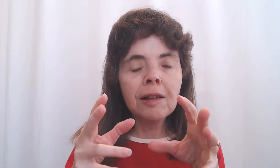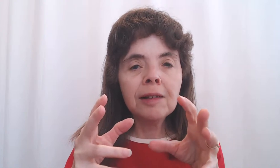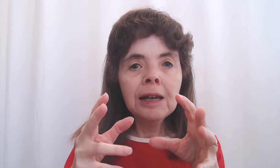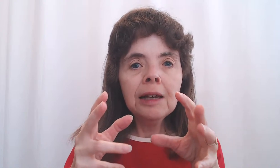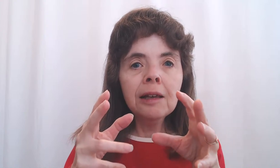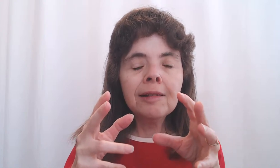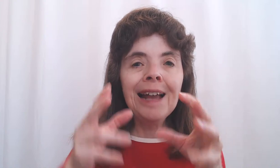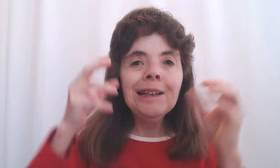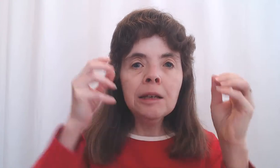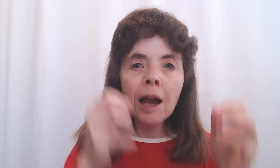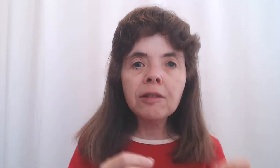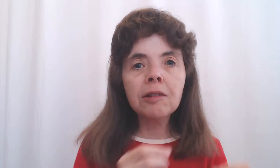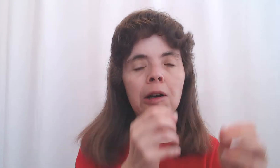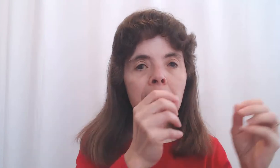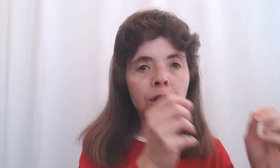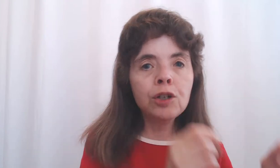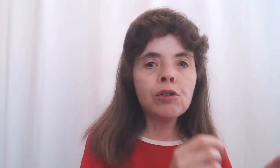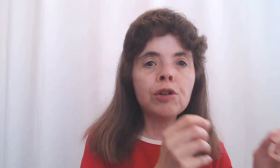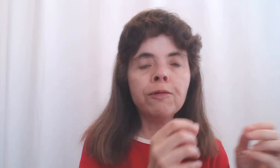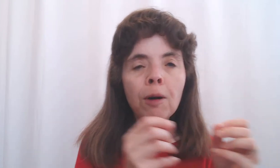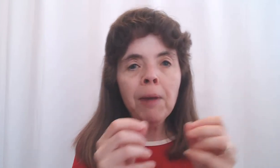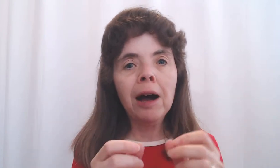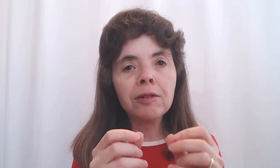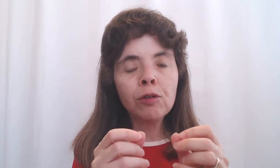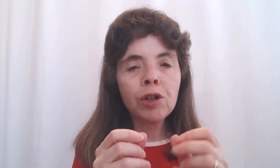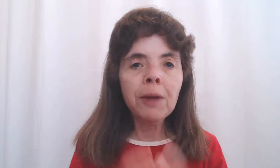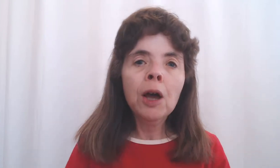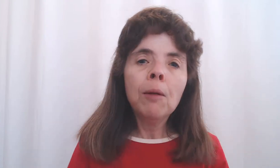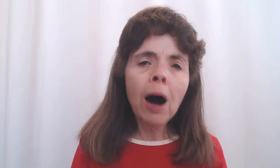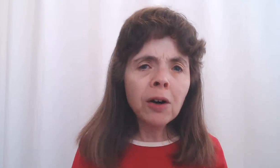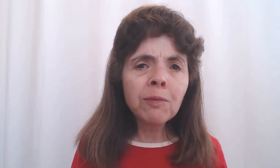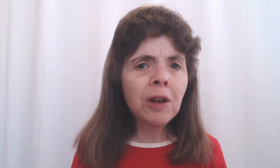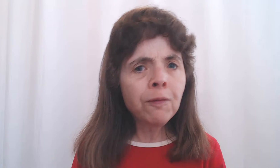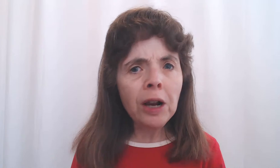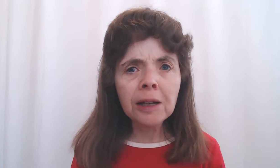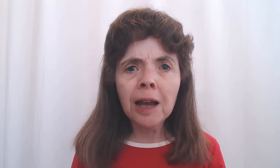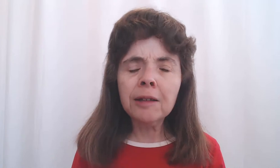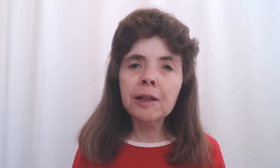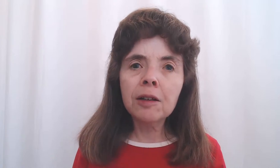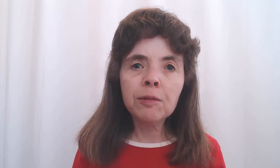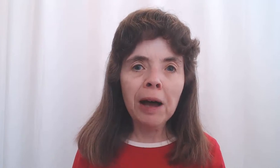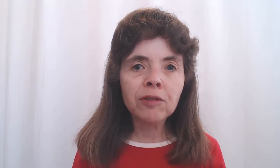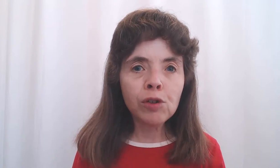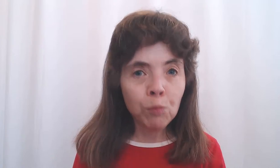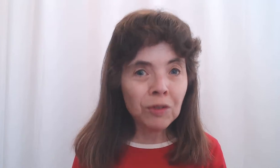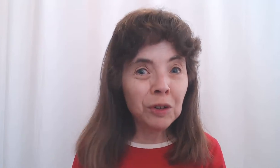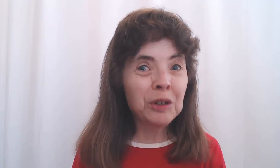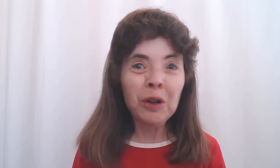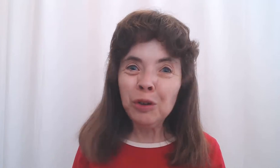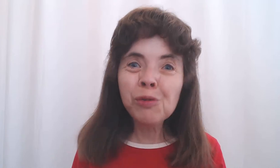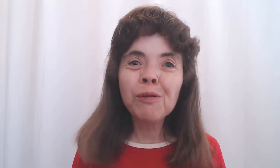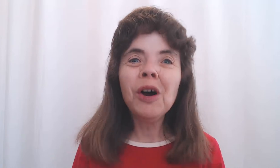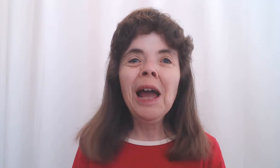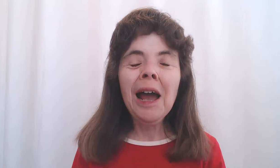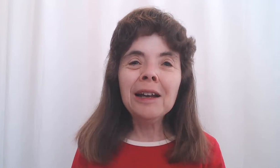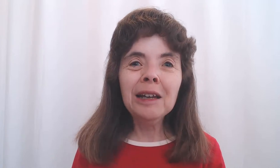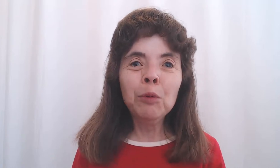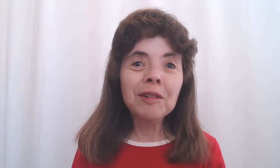is a necessary condition for apostleship. Paul himself recognized that his apostleship was a little unusual, and he was,